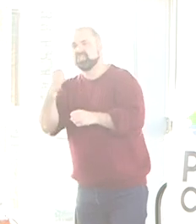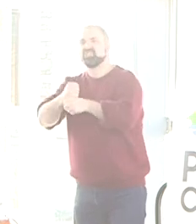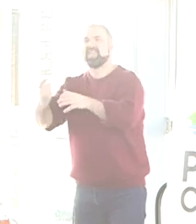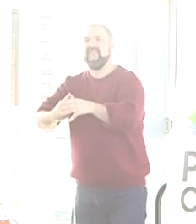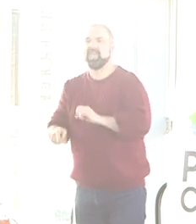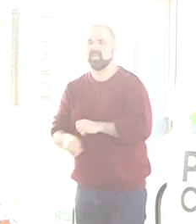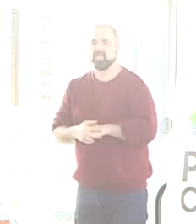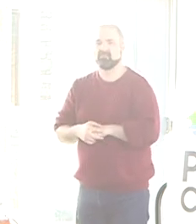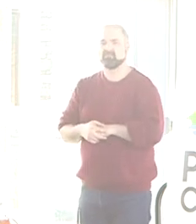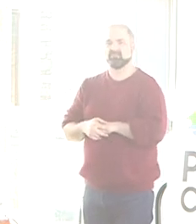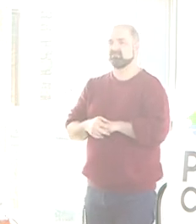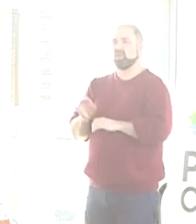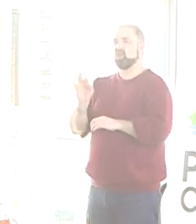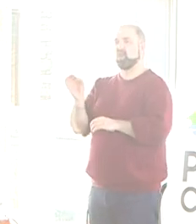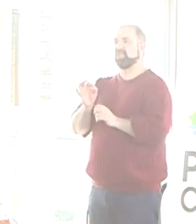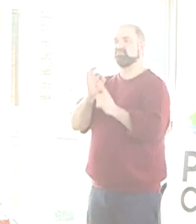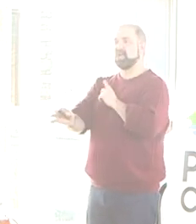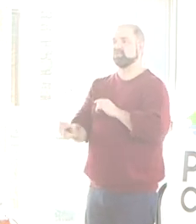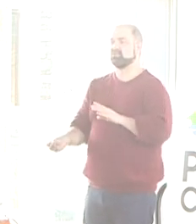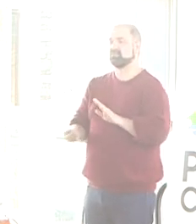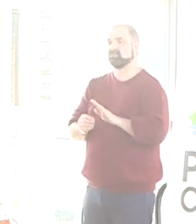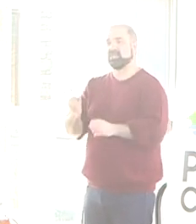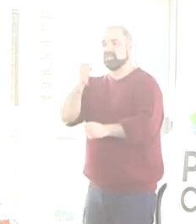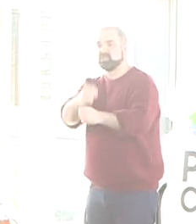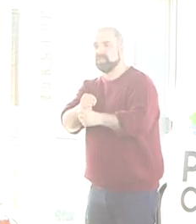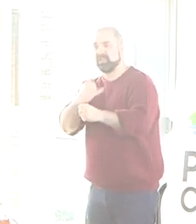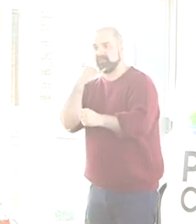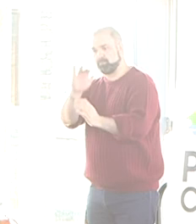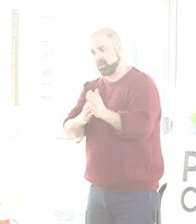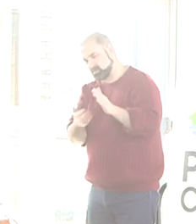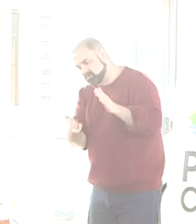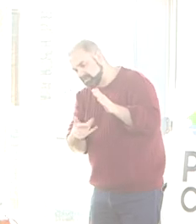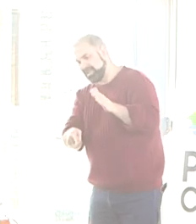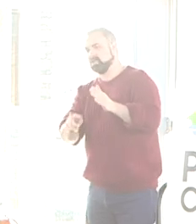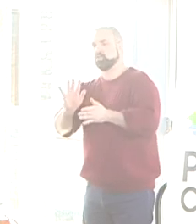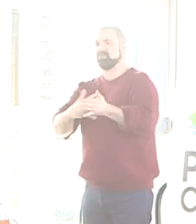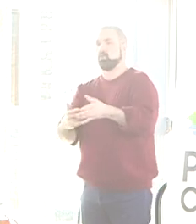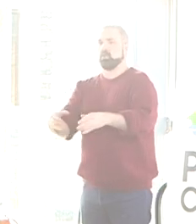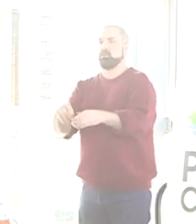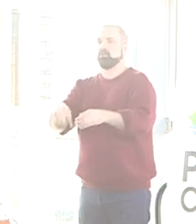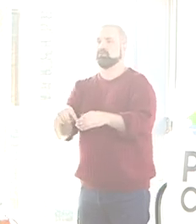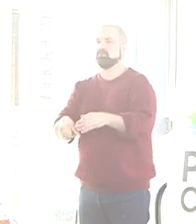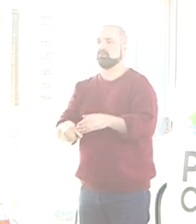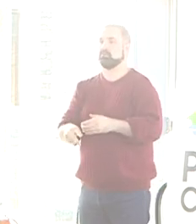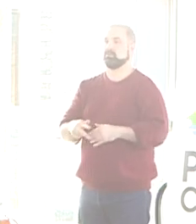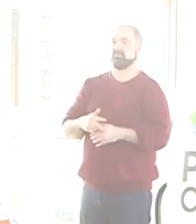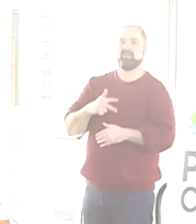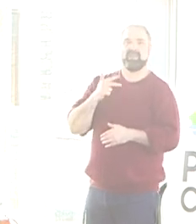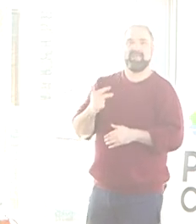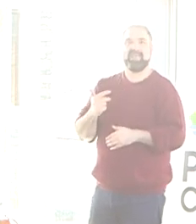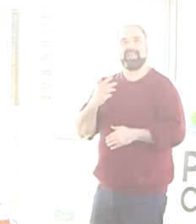book, it wasn't listed anywhere special. Yes. But under G in the phone book, there was a switchboard. And